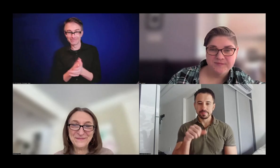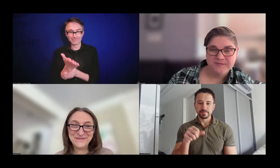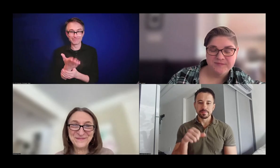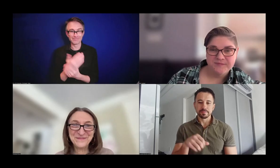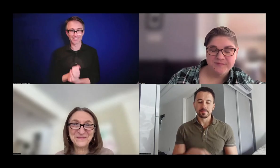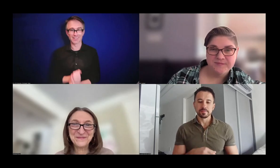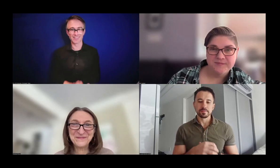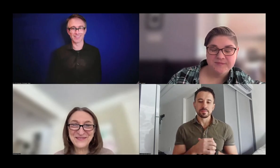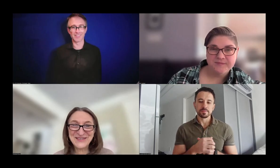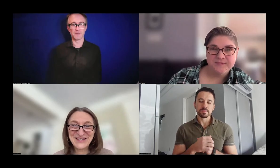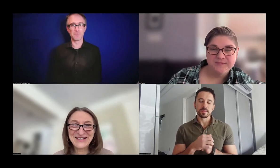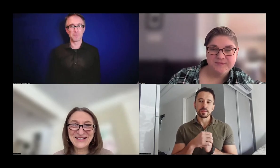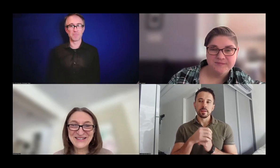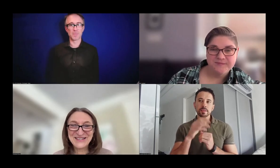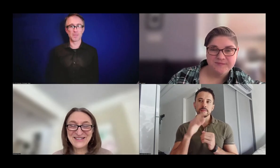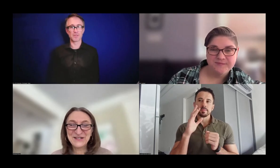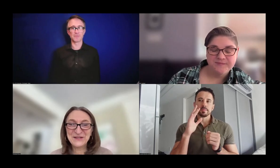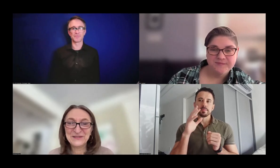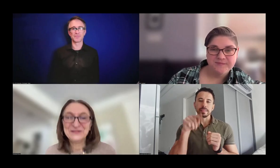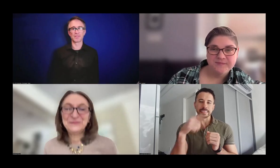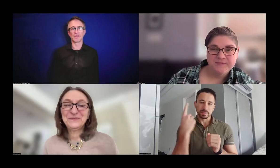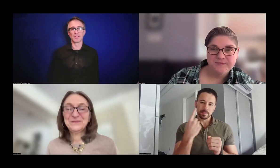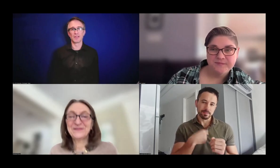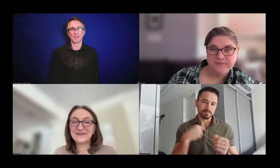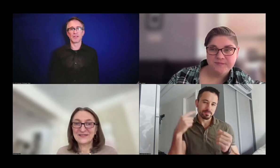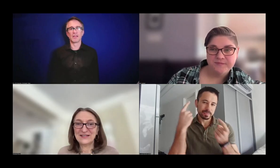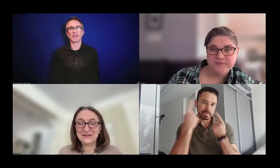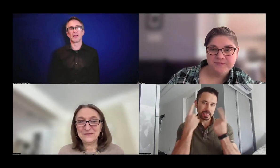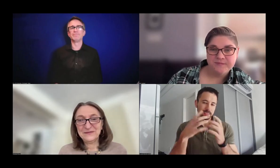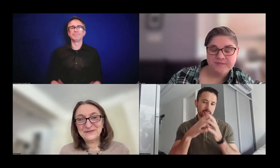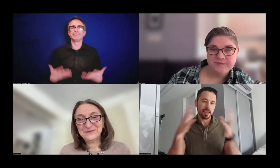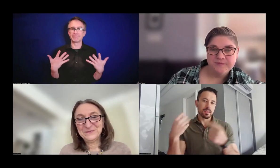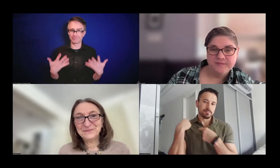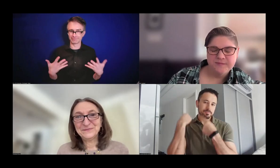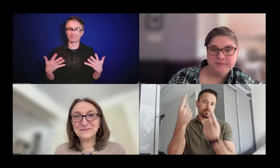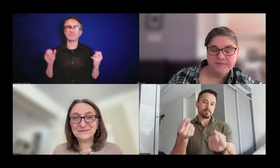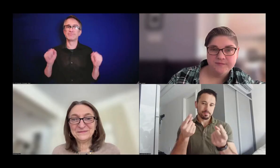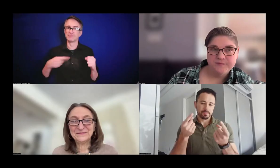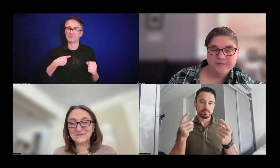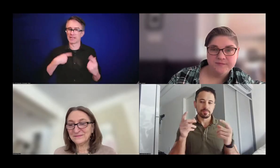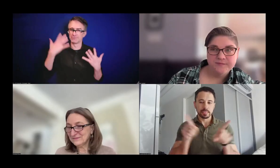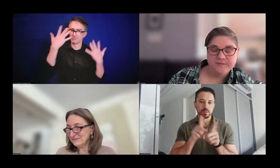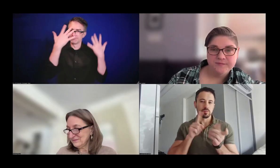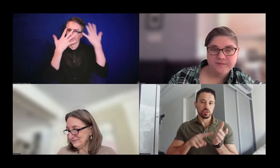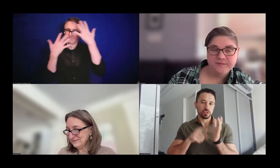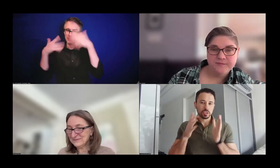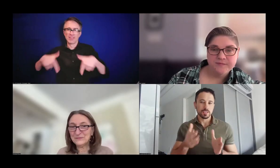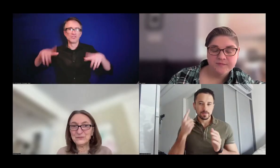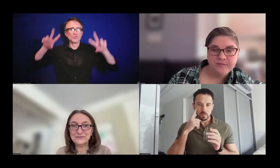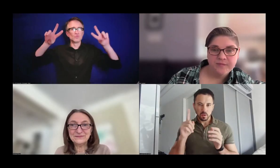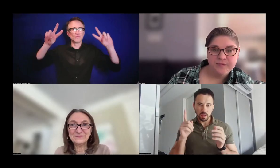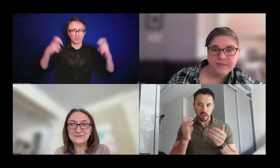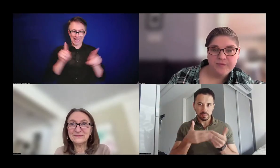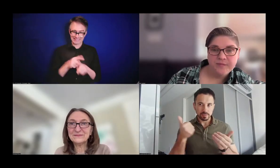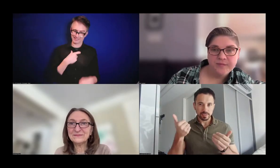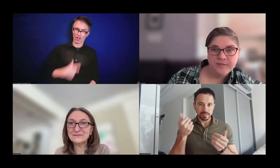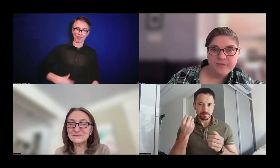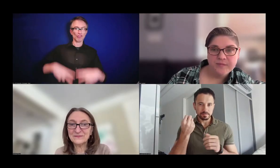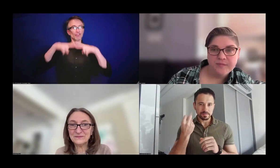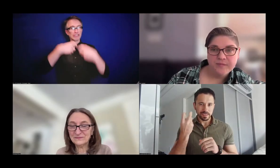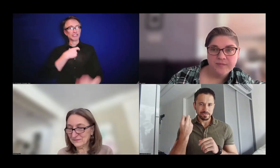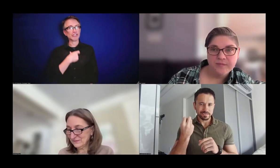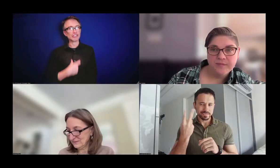All right, just getting that cue. Thank you. So this is something that I've been thinking a lot